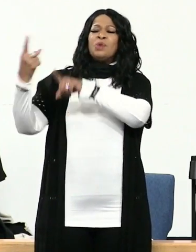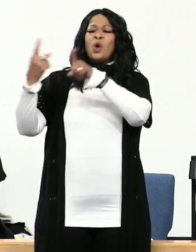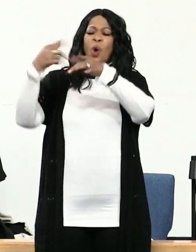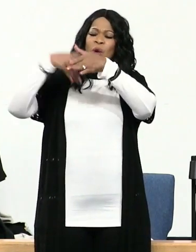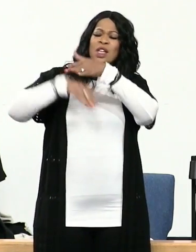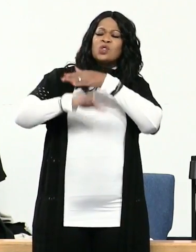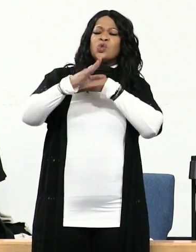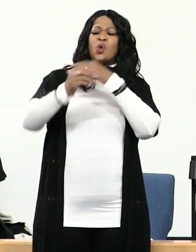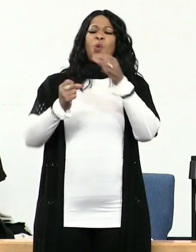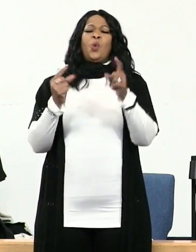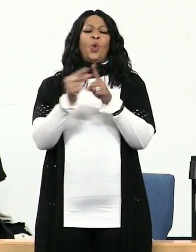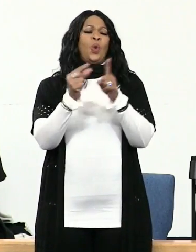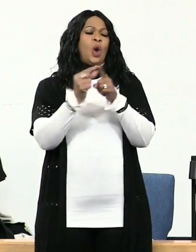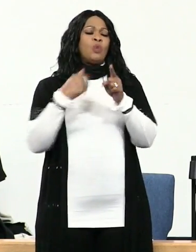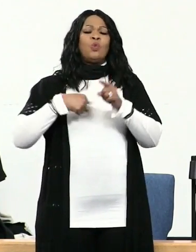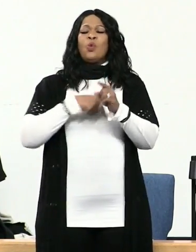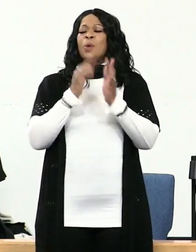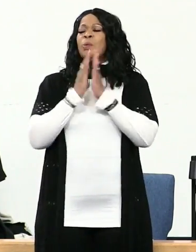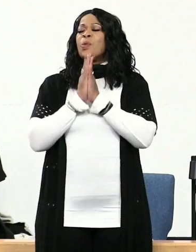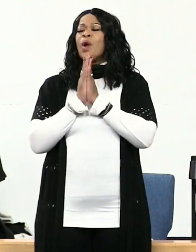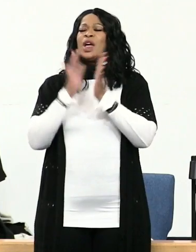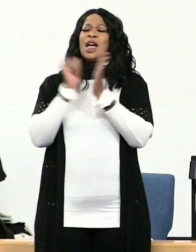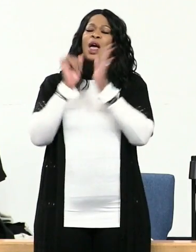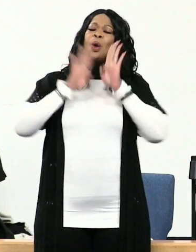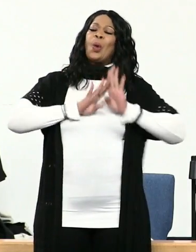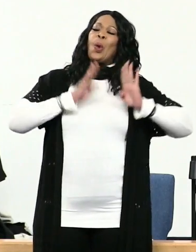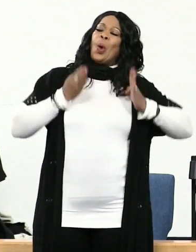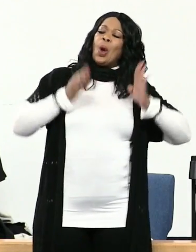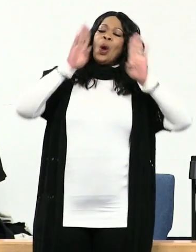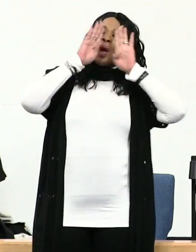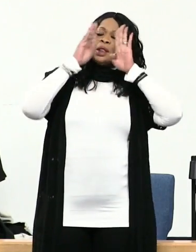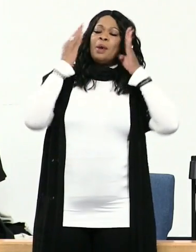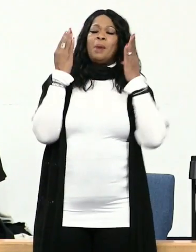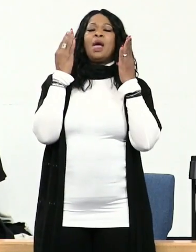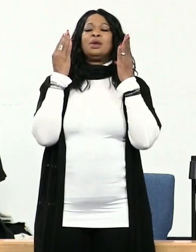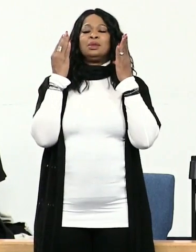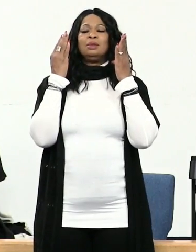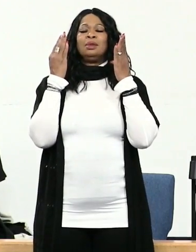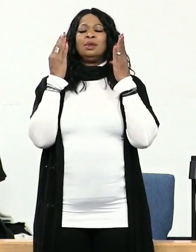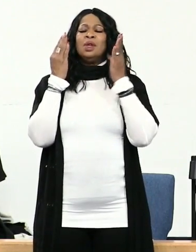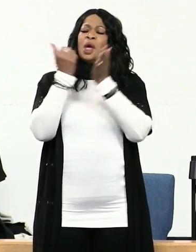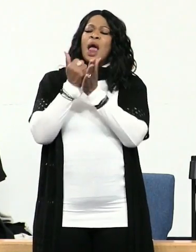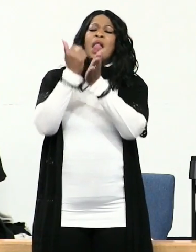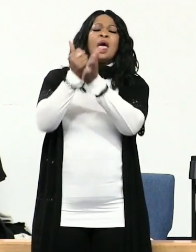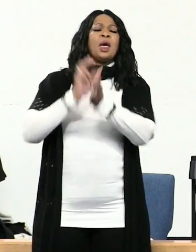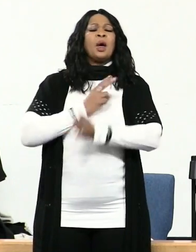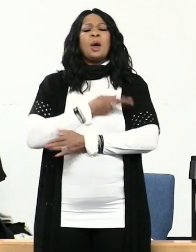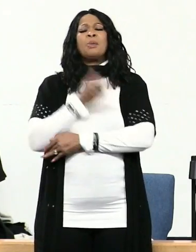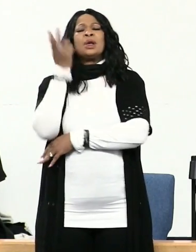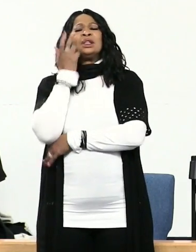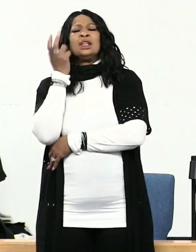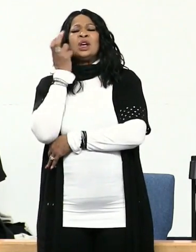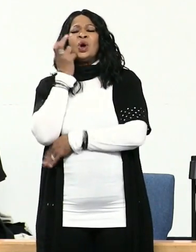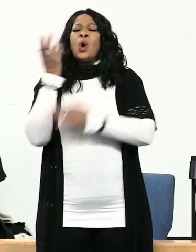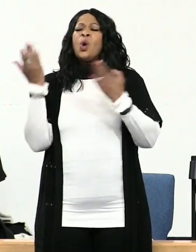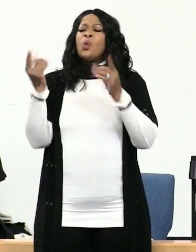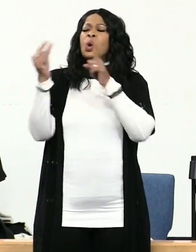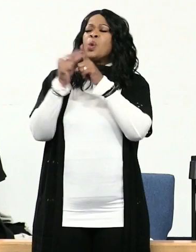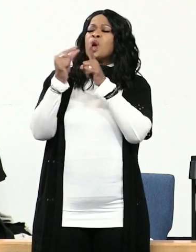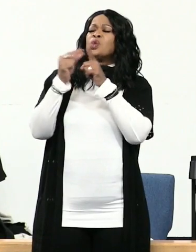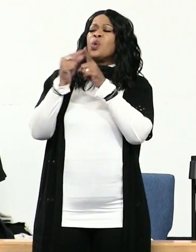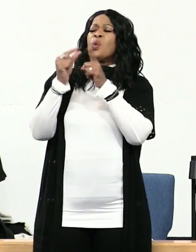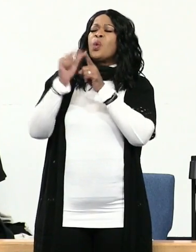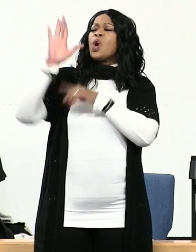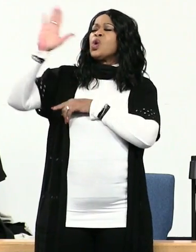word, we pray that you will open our hearts and our minds. Help us to hear what your word